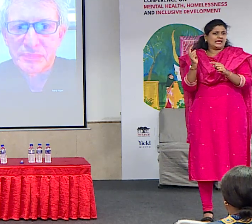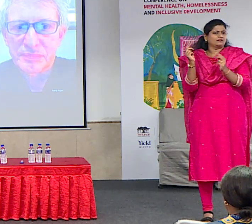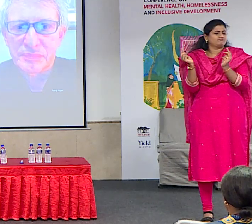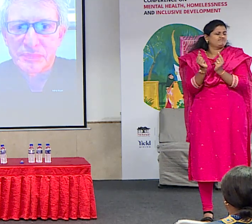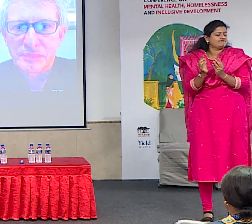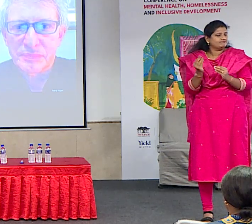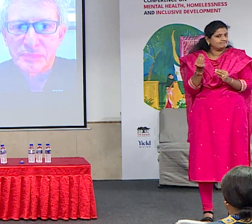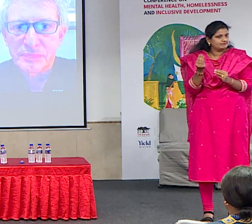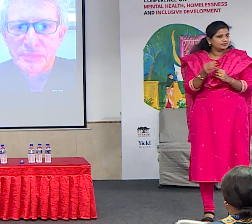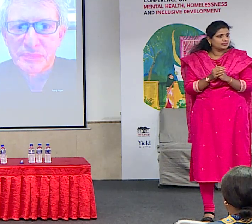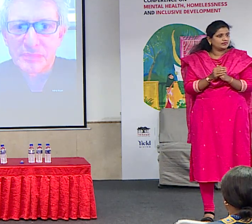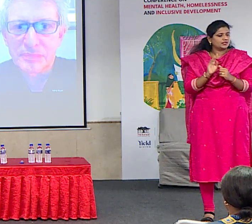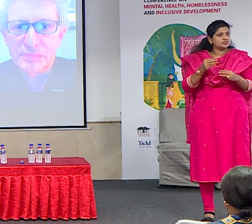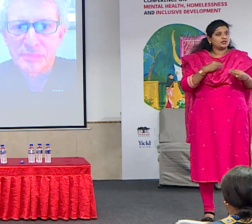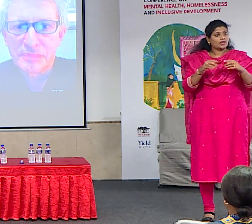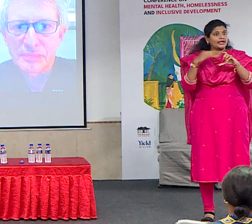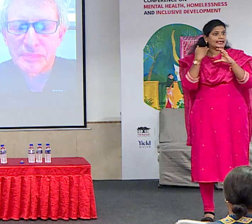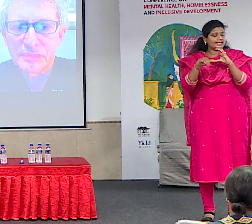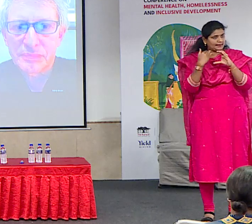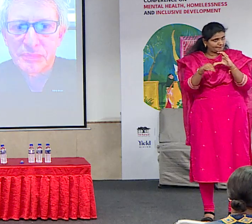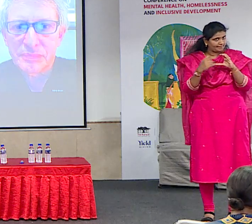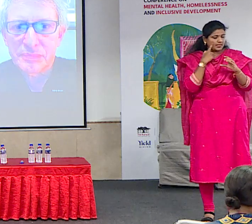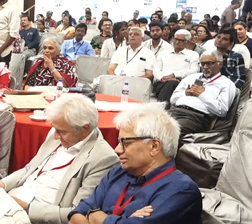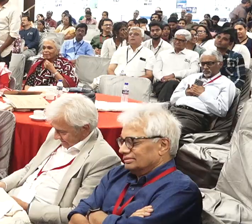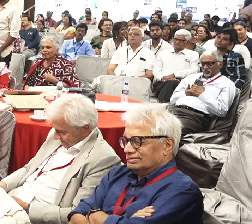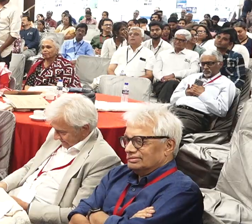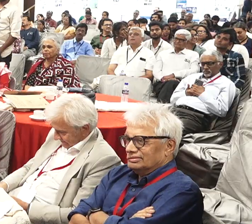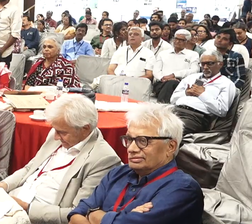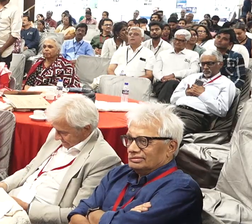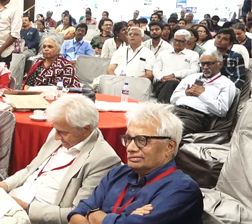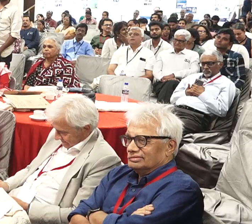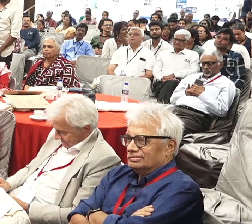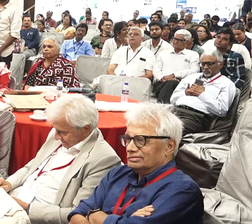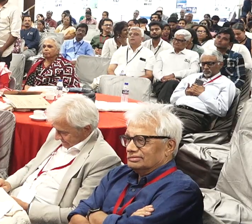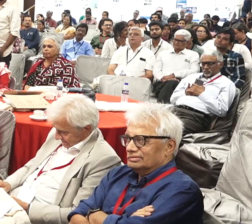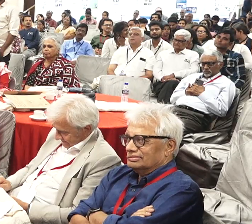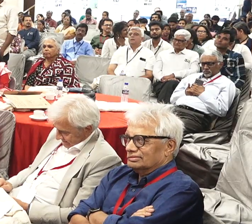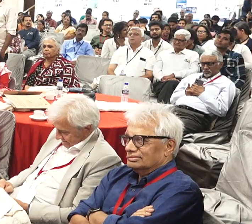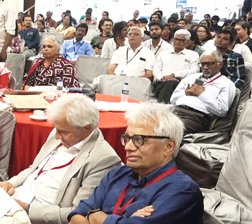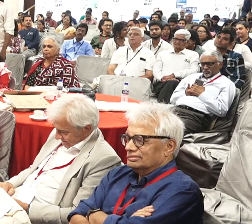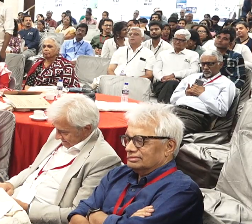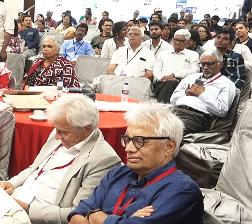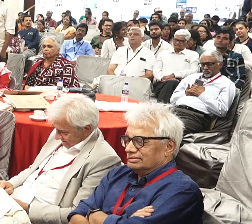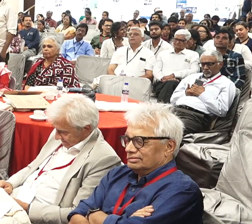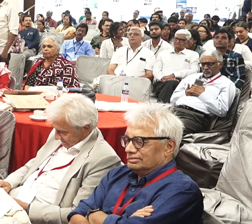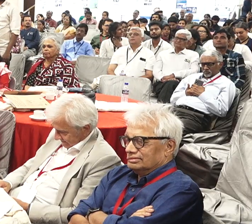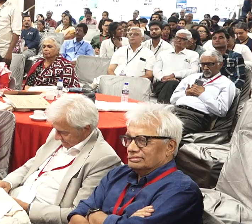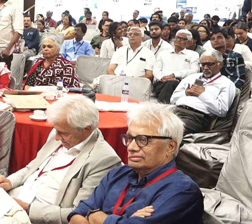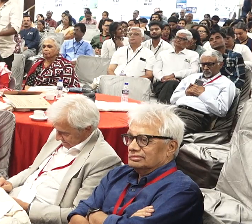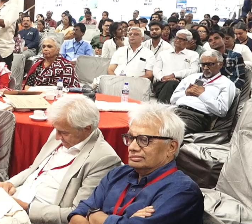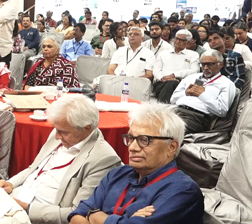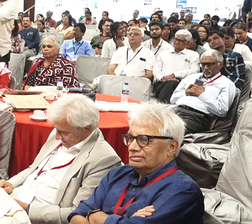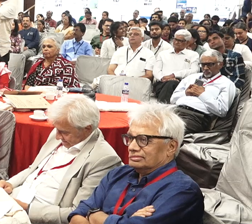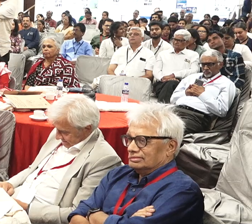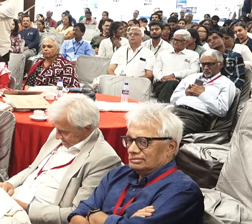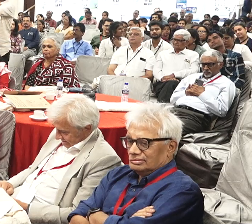what we can do is offer your email that you showed on your last slide to folks if they want to get in touch with you for questions. And